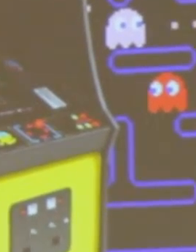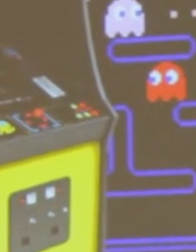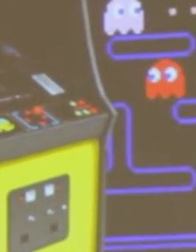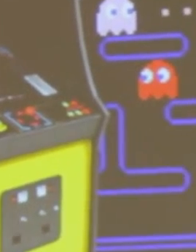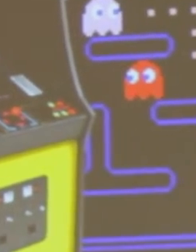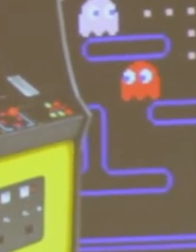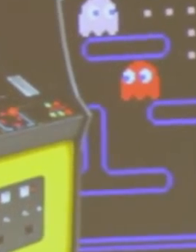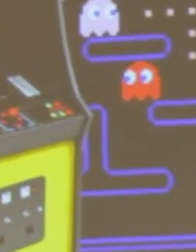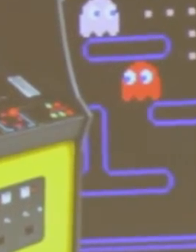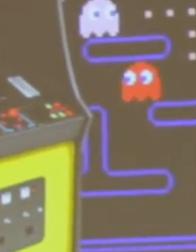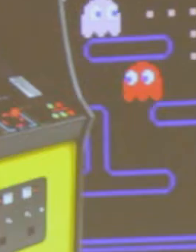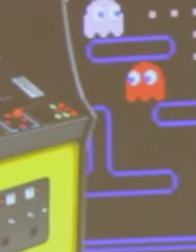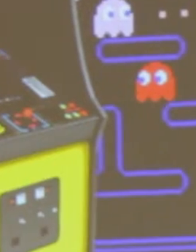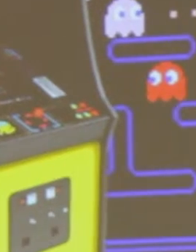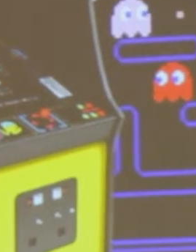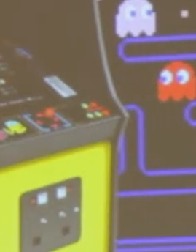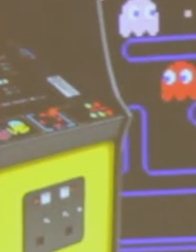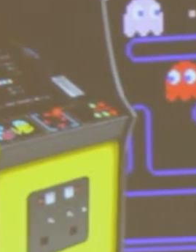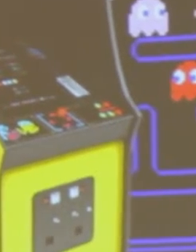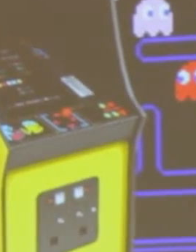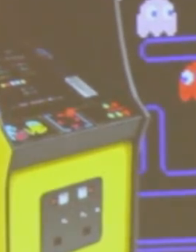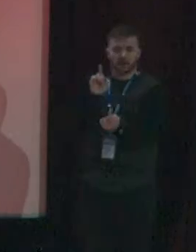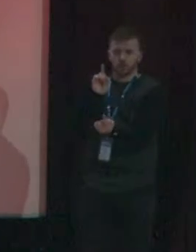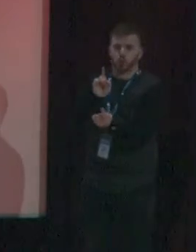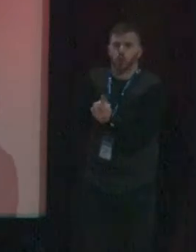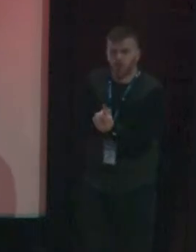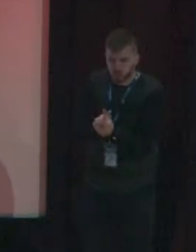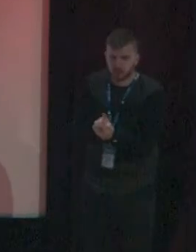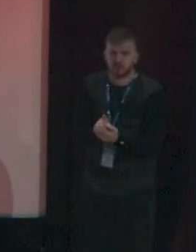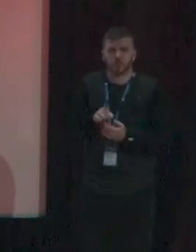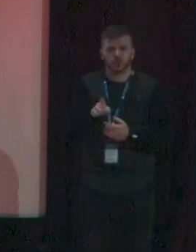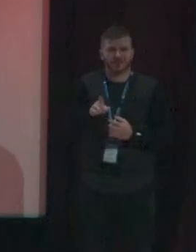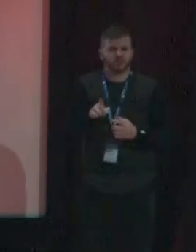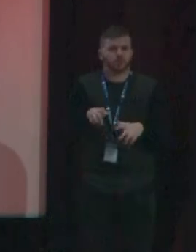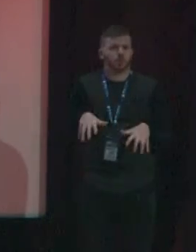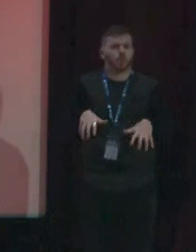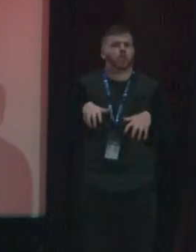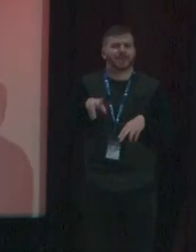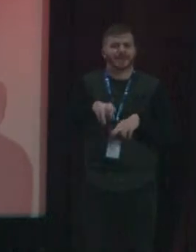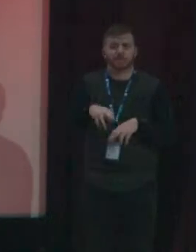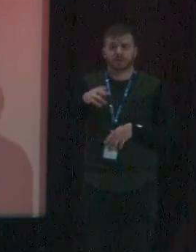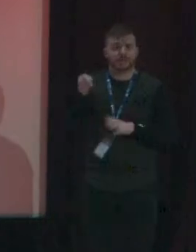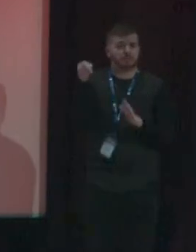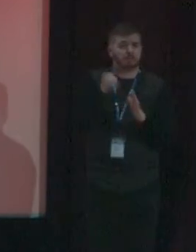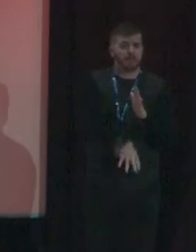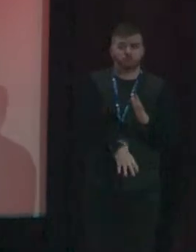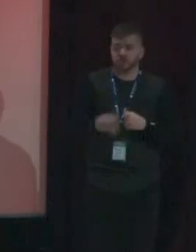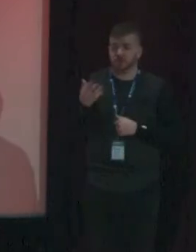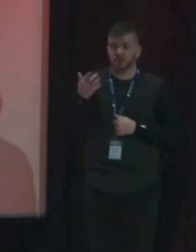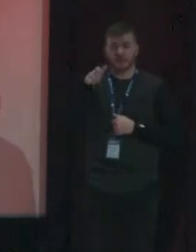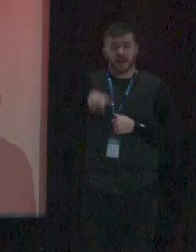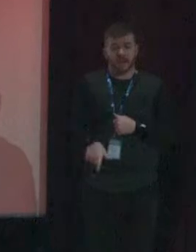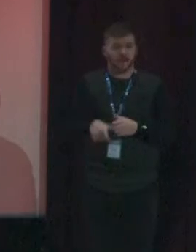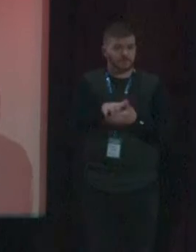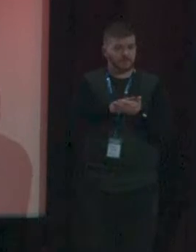he keeps the pressure on Pac-Man but never gets too close, which is really awkward. If you're an experienced player of the game, it means that he